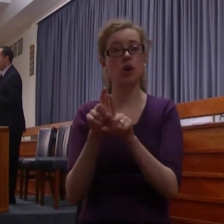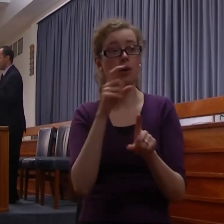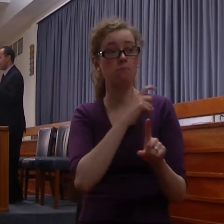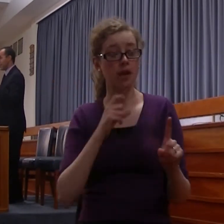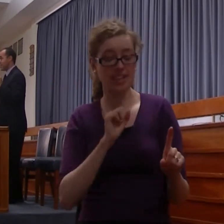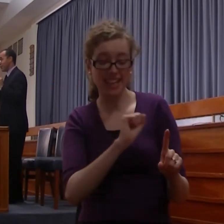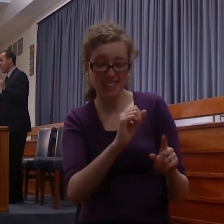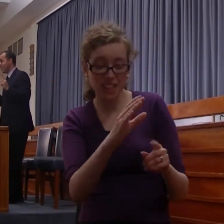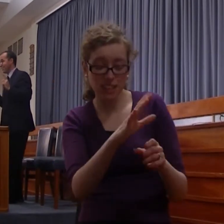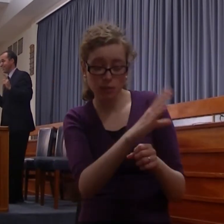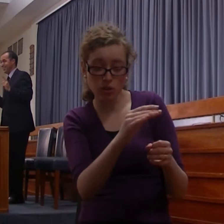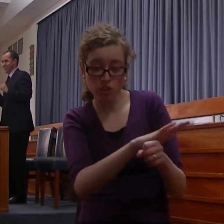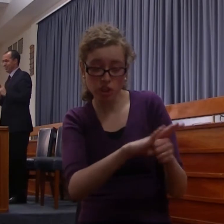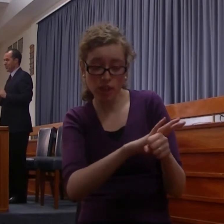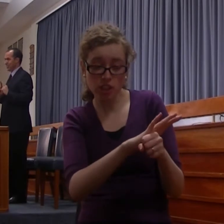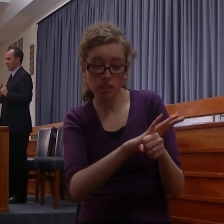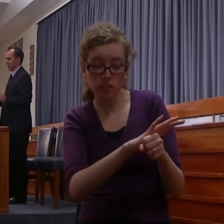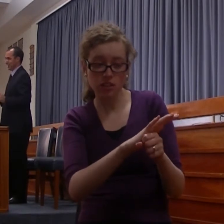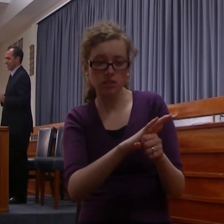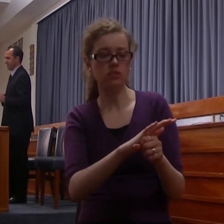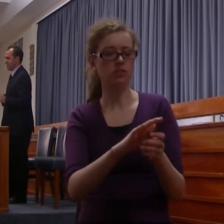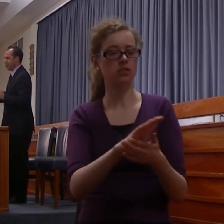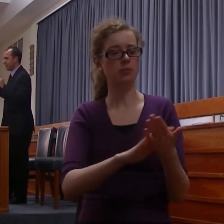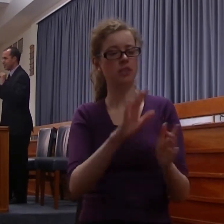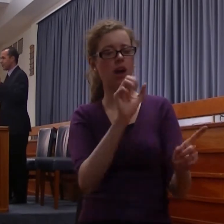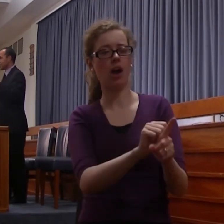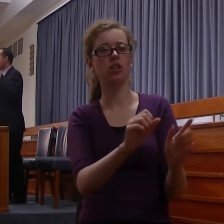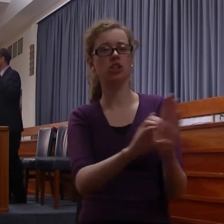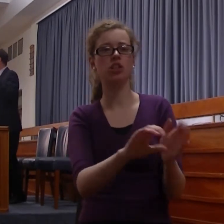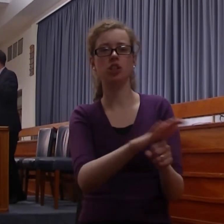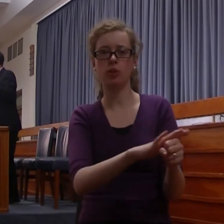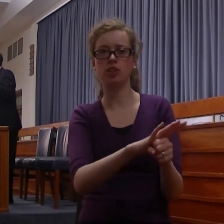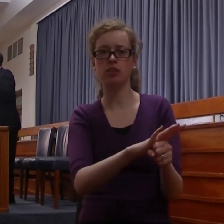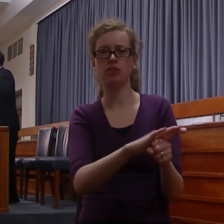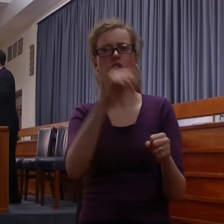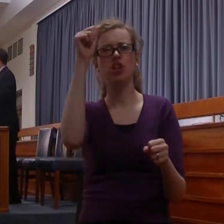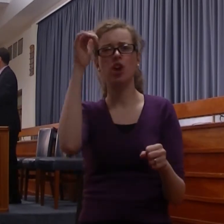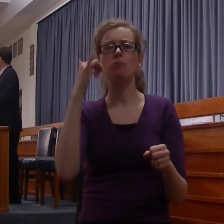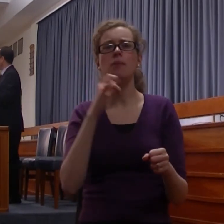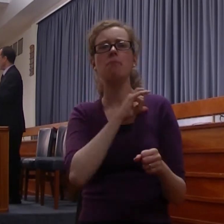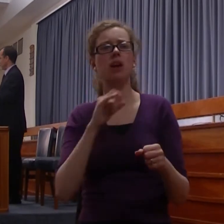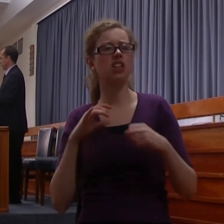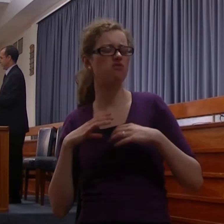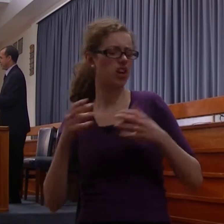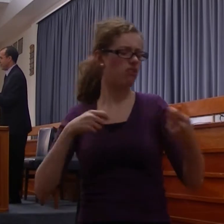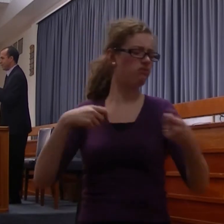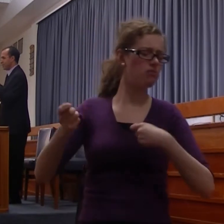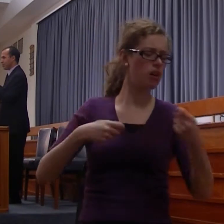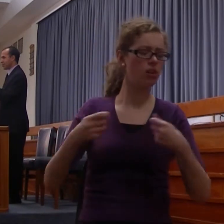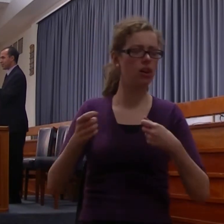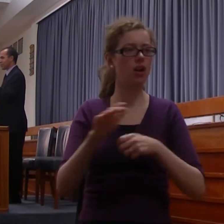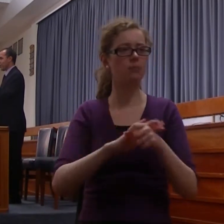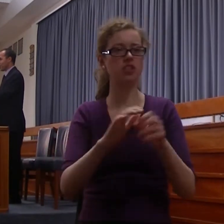his spiritual state represents also the spiritual state of the church. When the head is well, the body